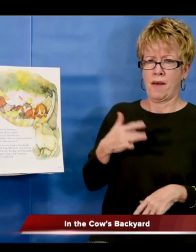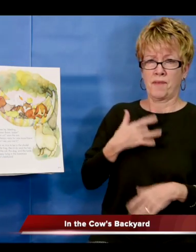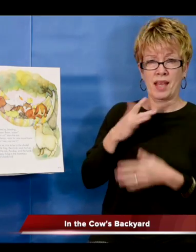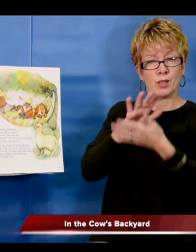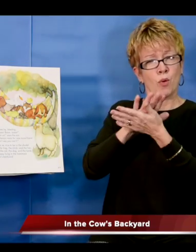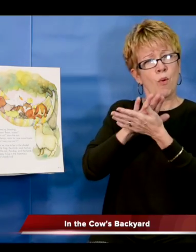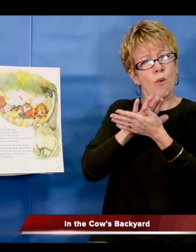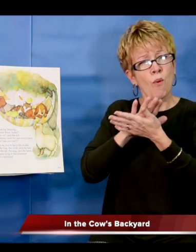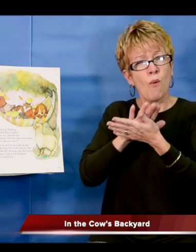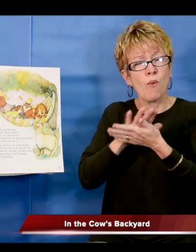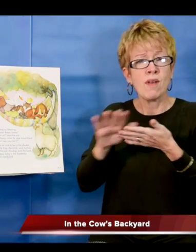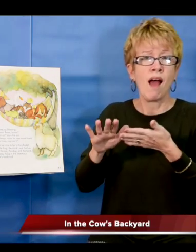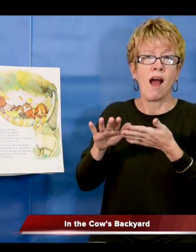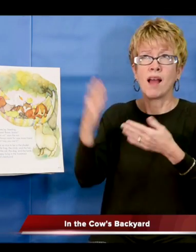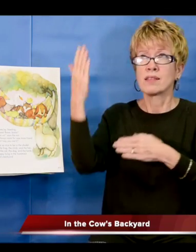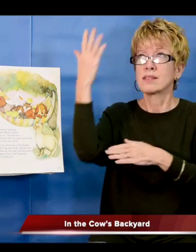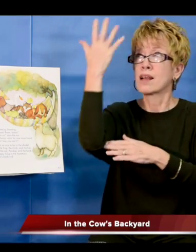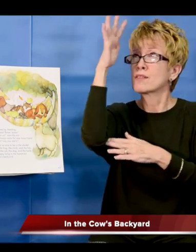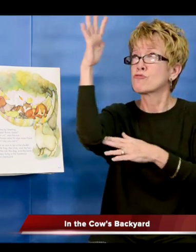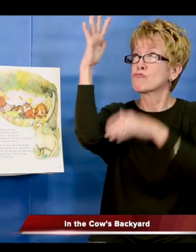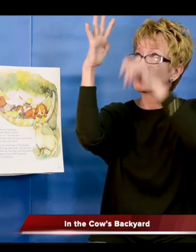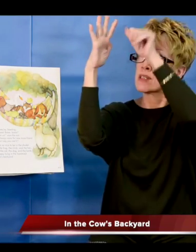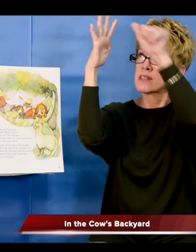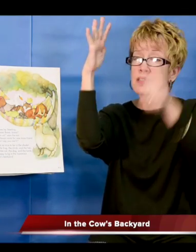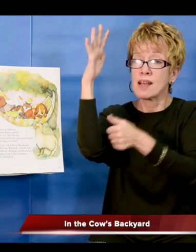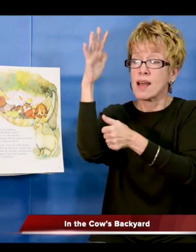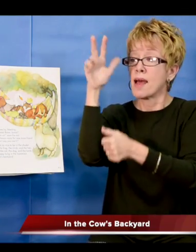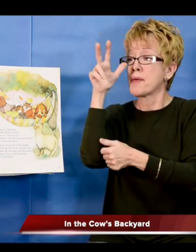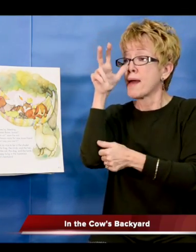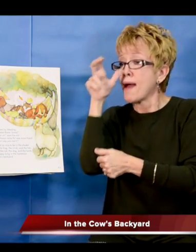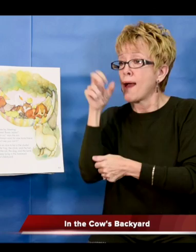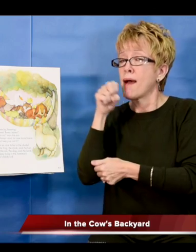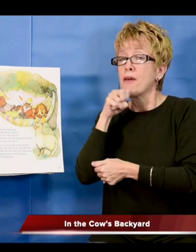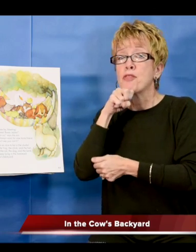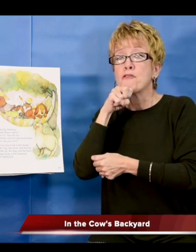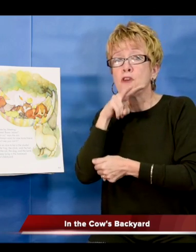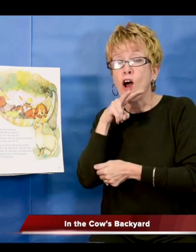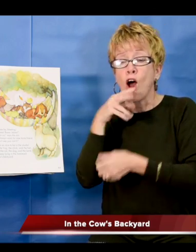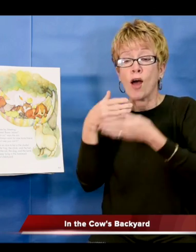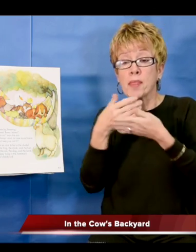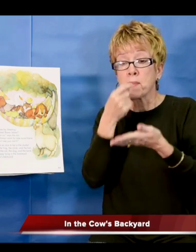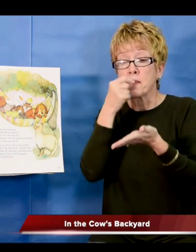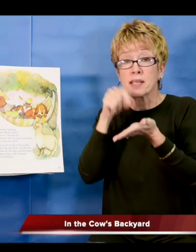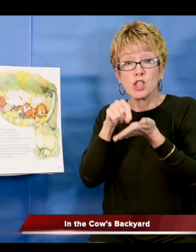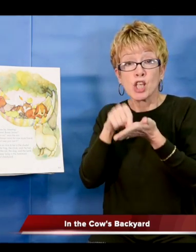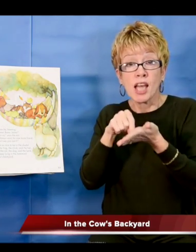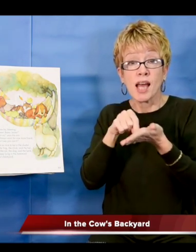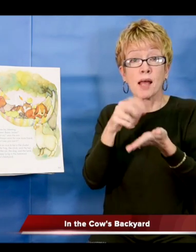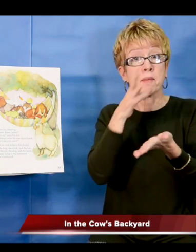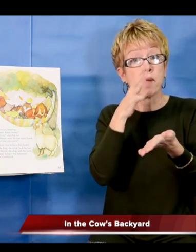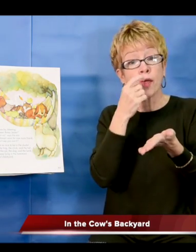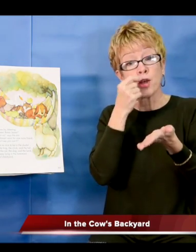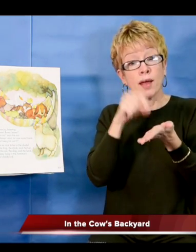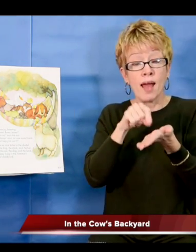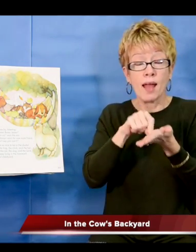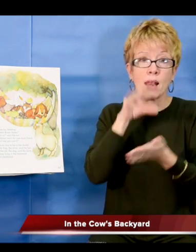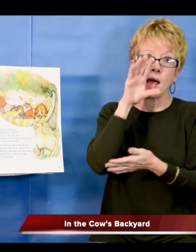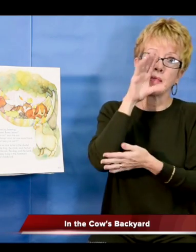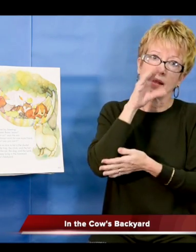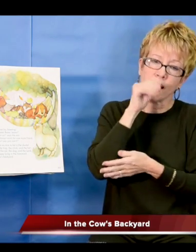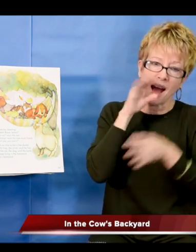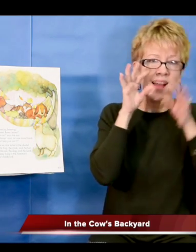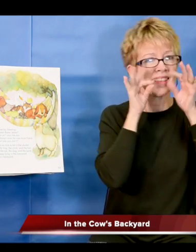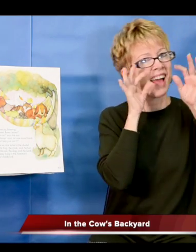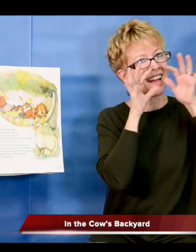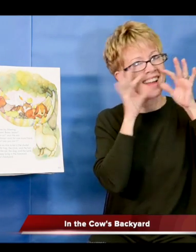so nice to be in the shade. The ant, the frog, the chick, and the hen, the duck,